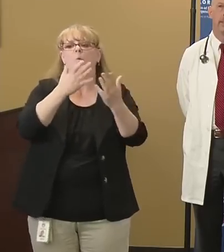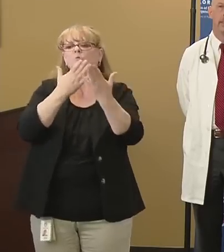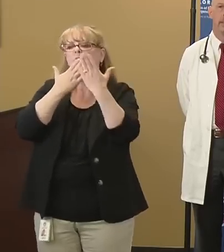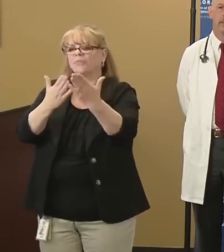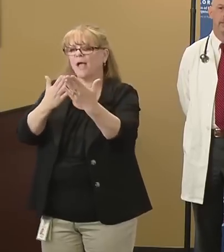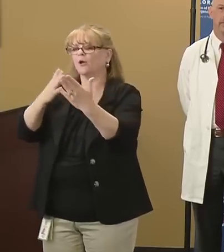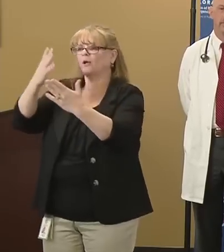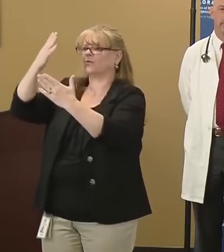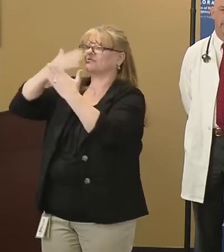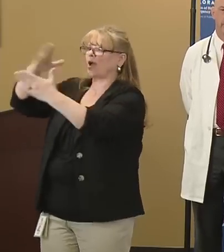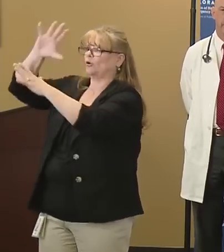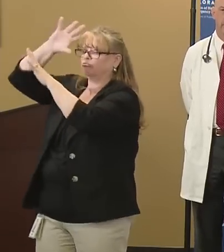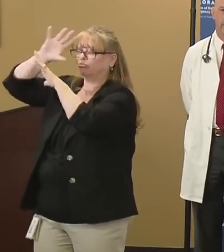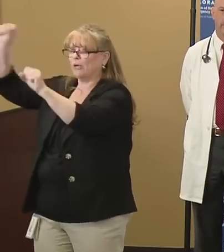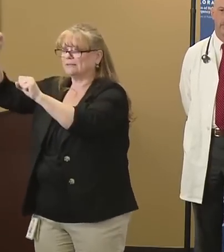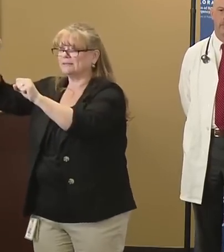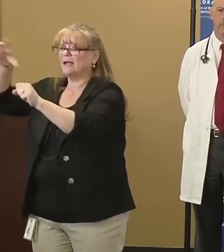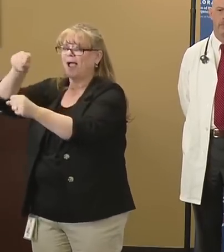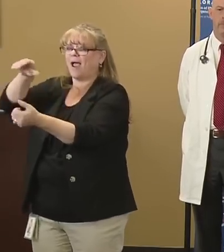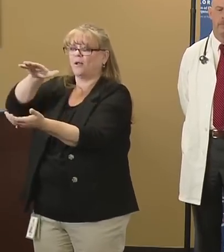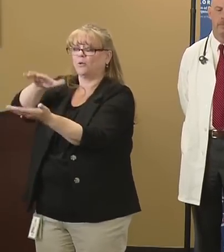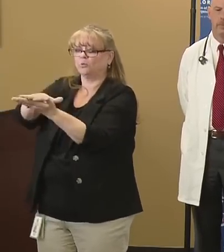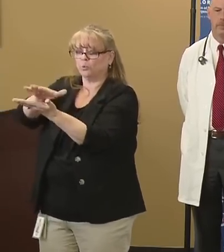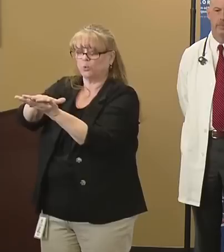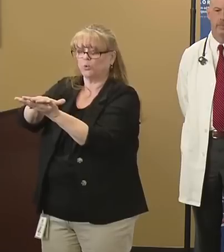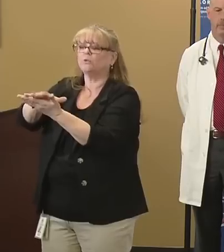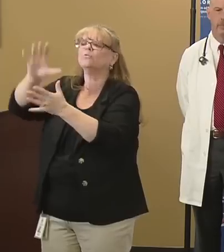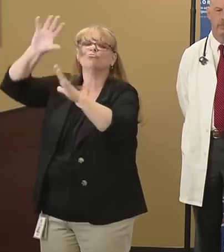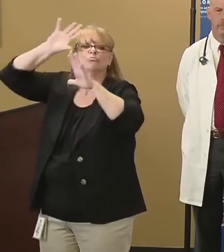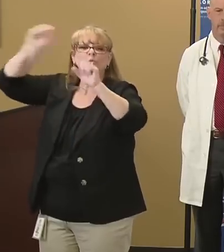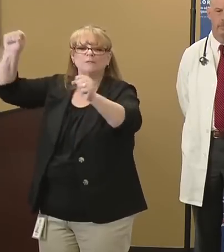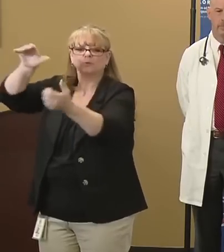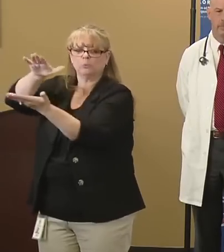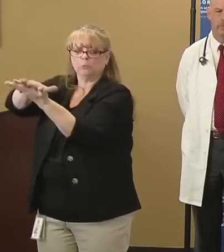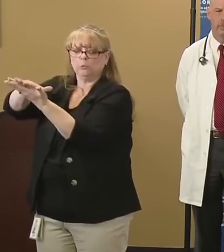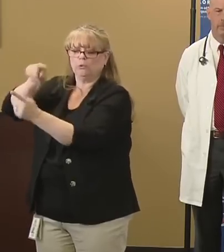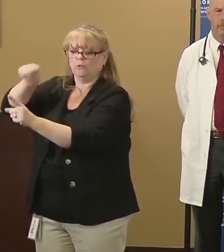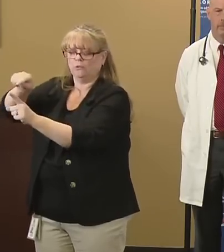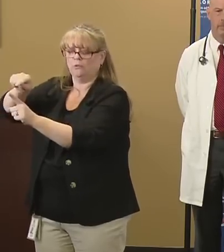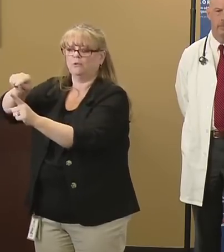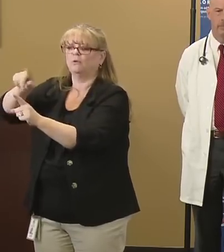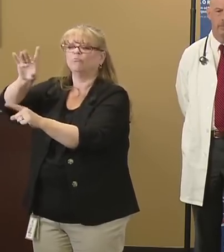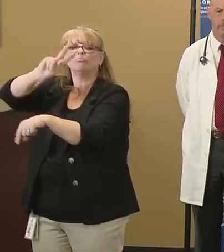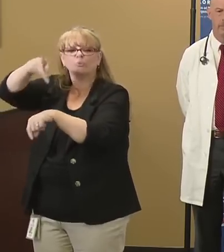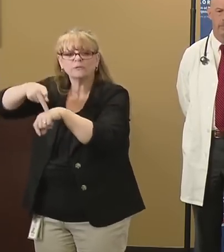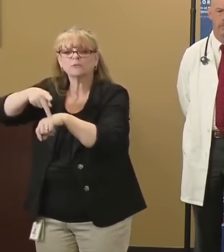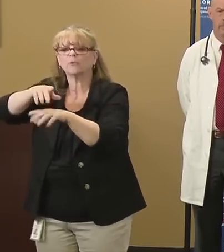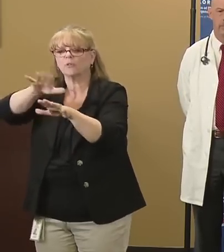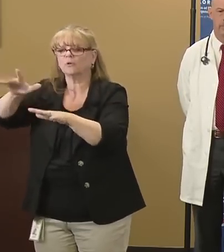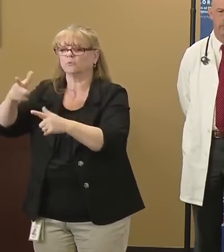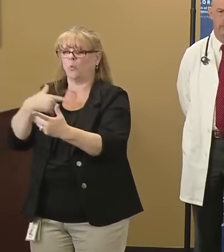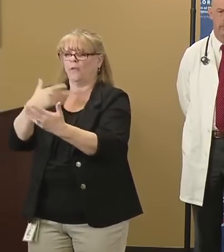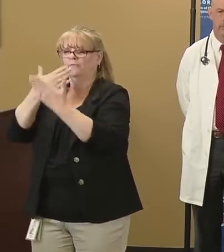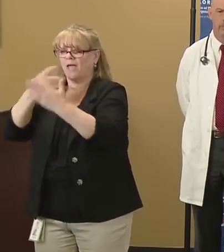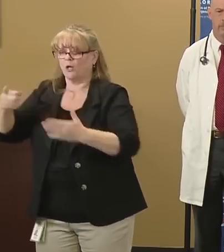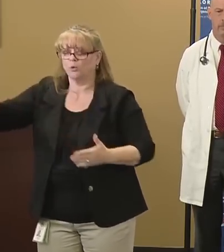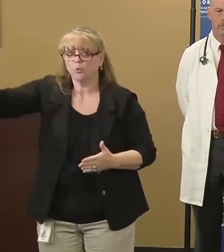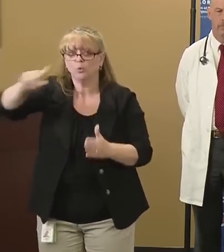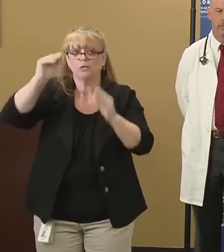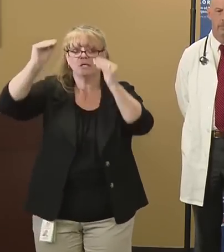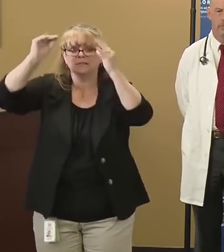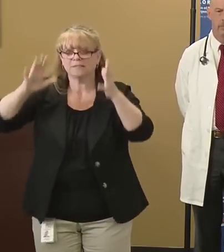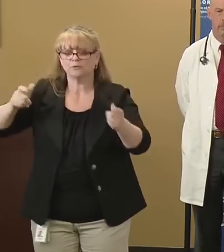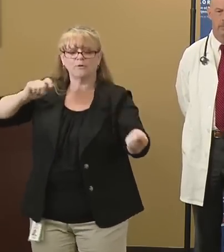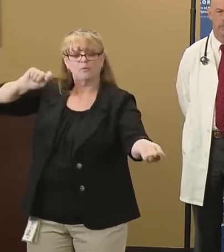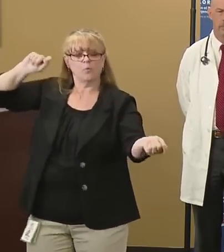I had a call with all of our superintendents last week. I'll be touching base with them again this week. Thank you for teachers for doing things a little bit differently and being willing